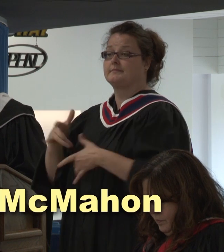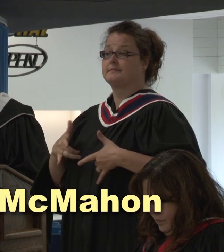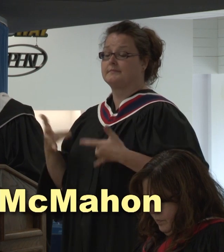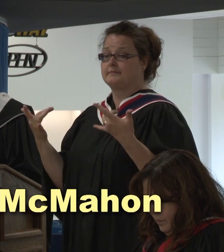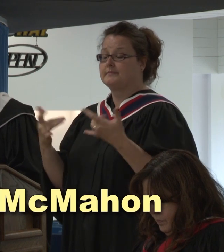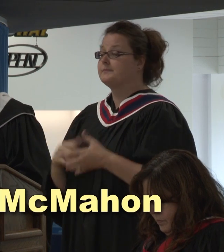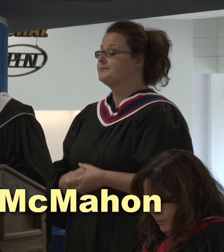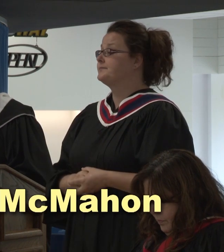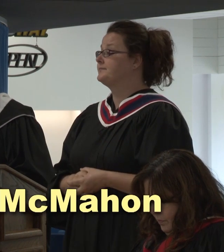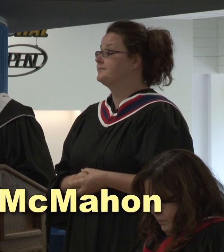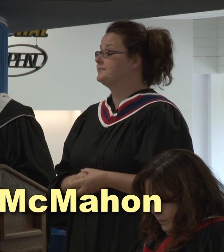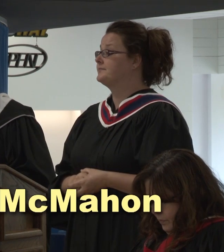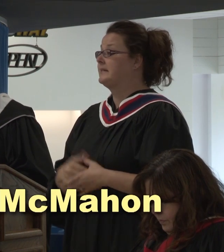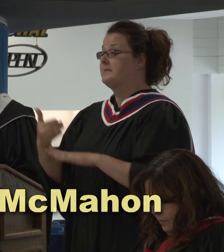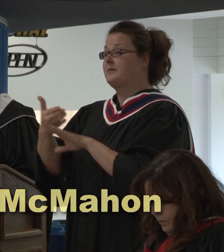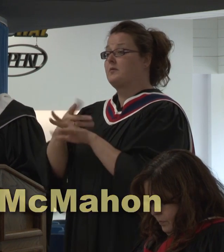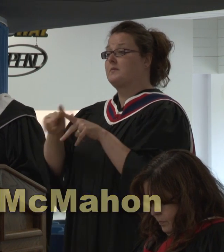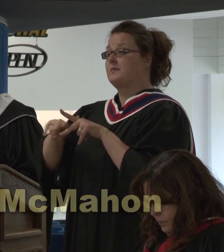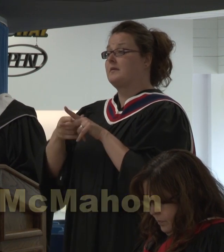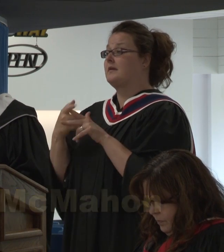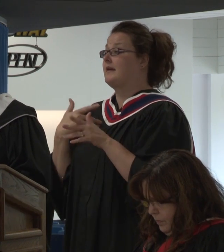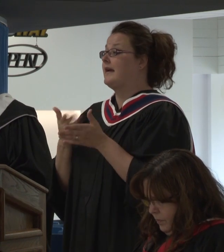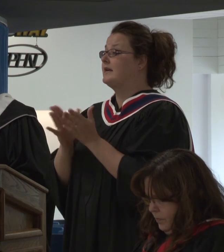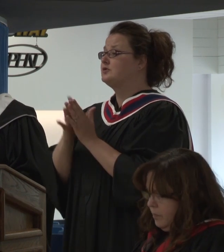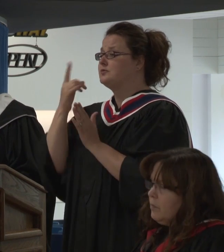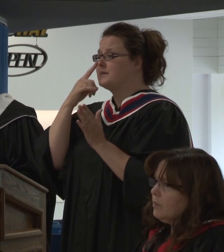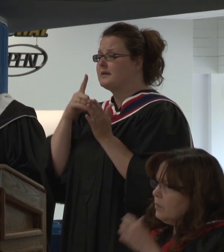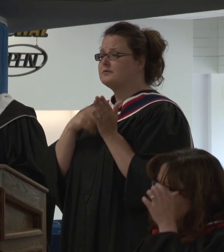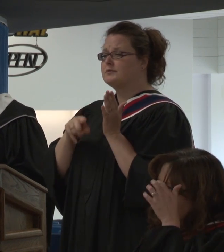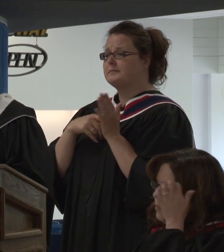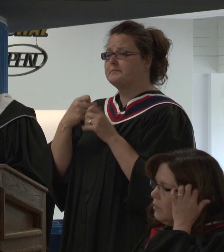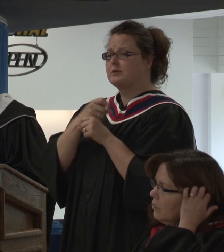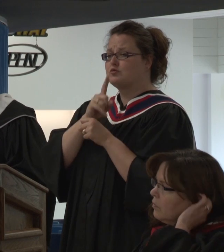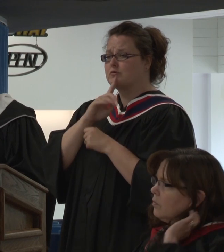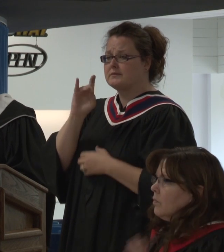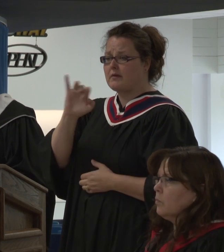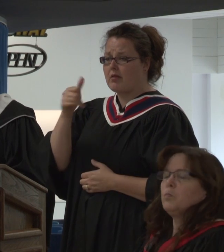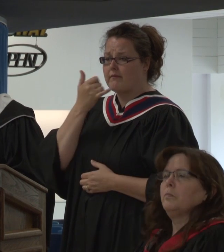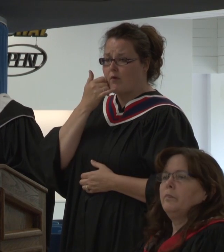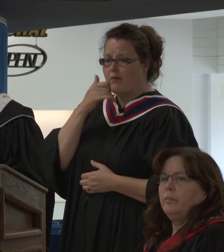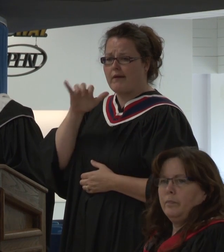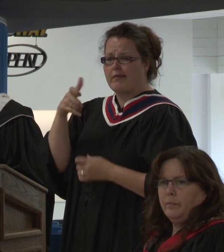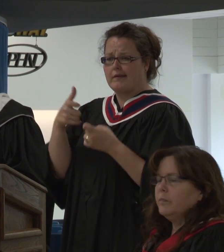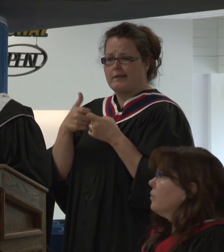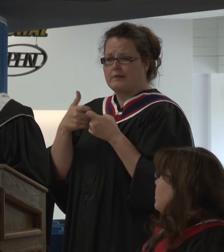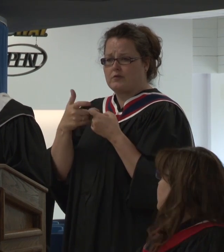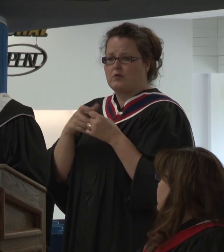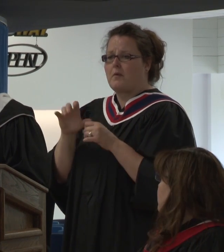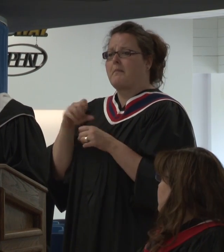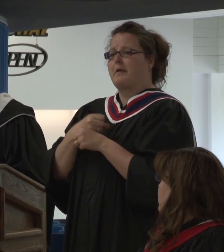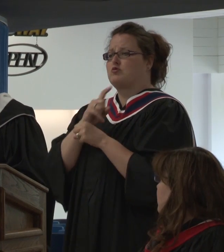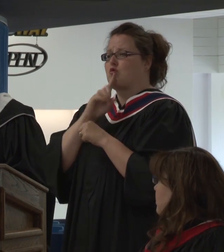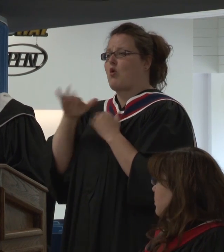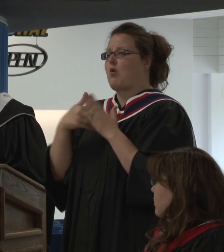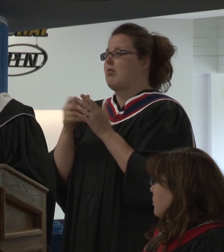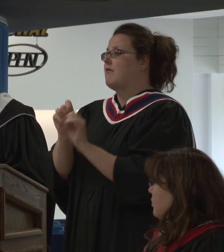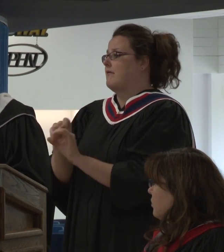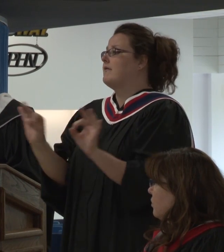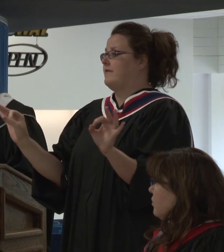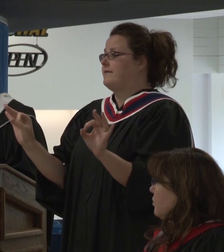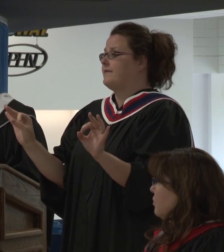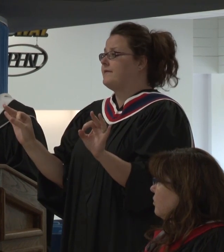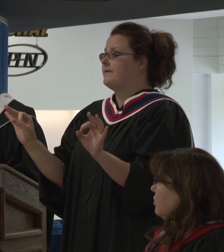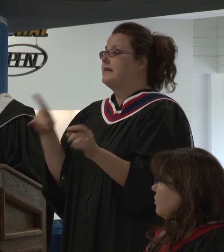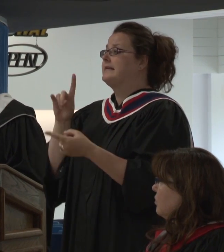exercises. Before we begin, I would ask that you check to ensure that phones and other electronic devices are turned off until